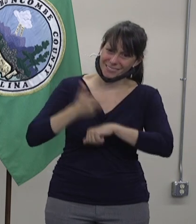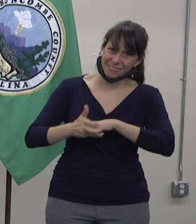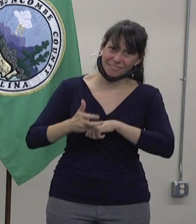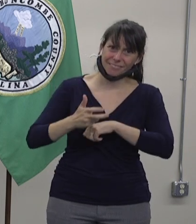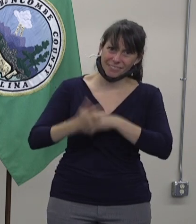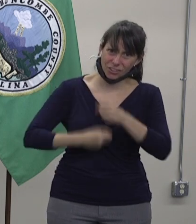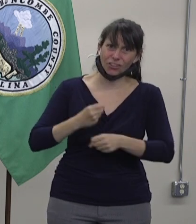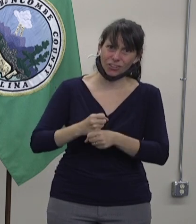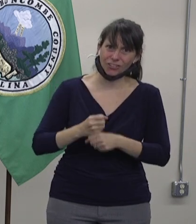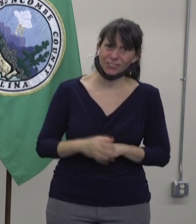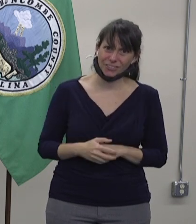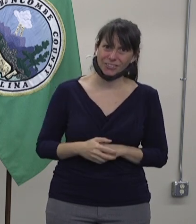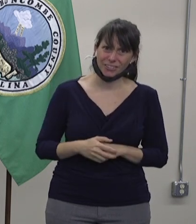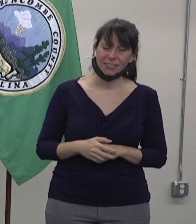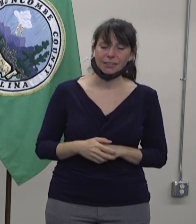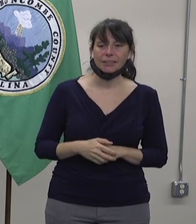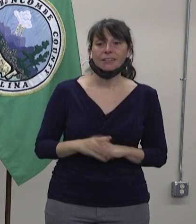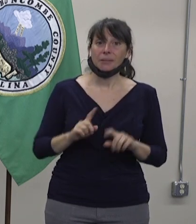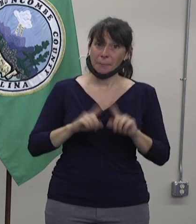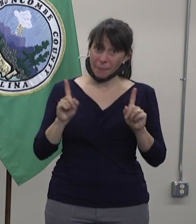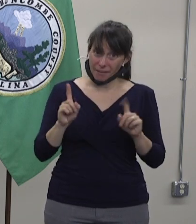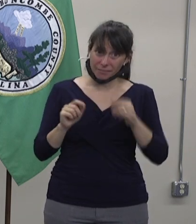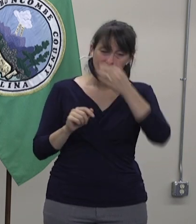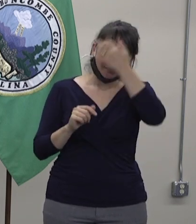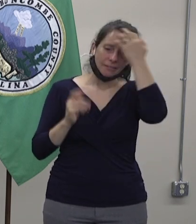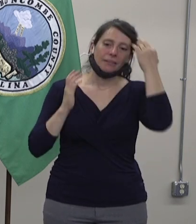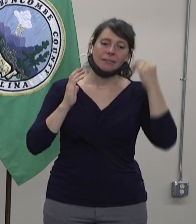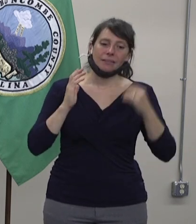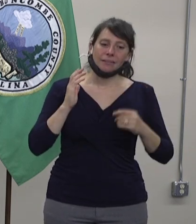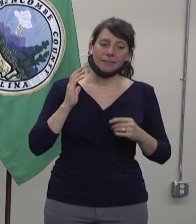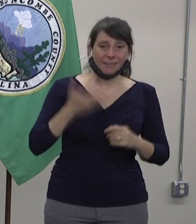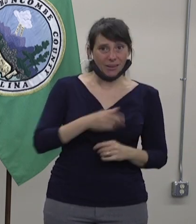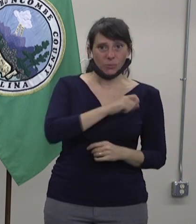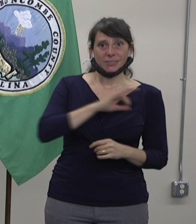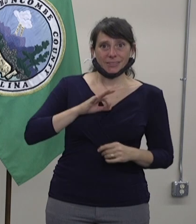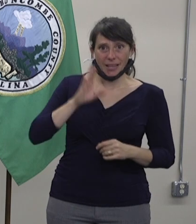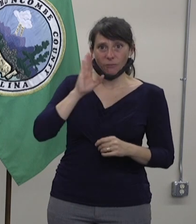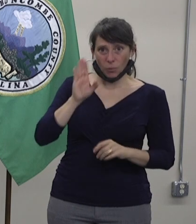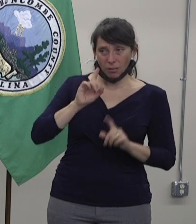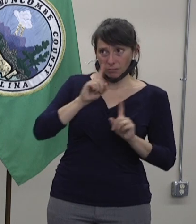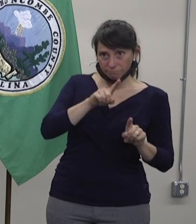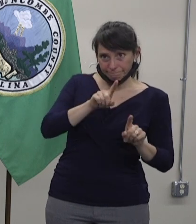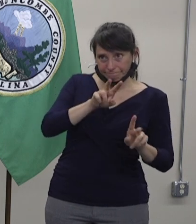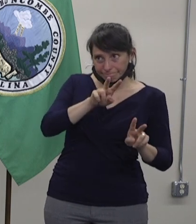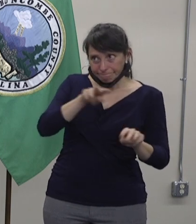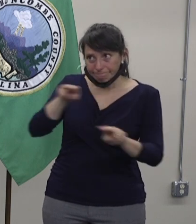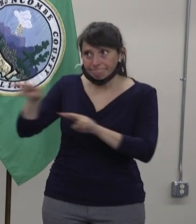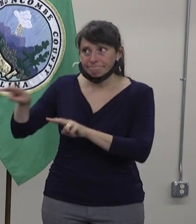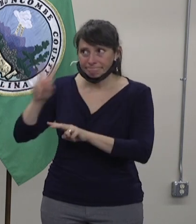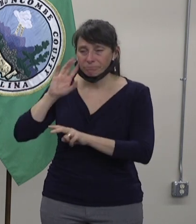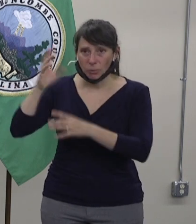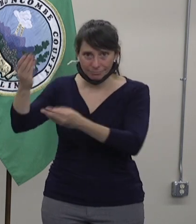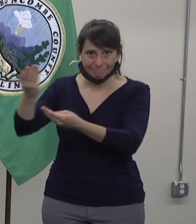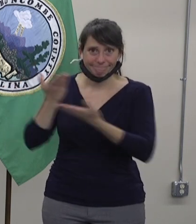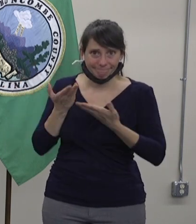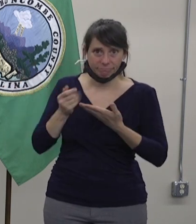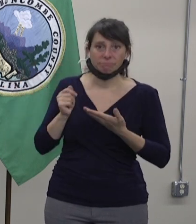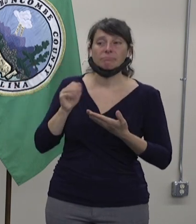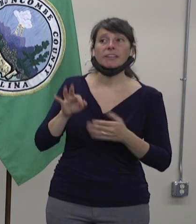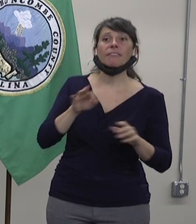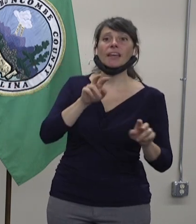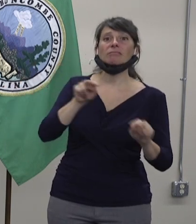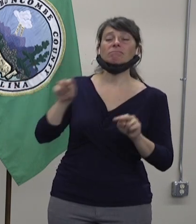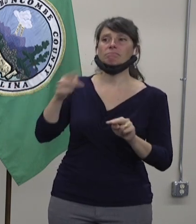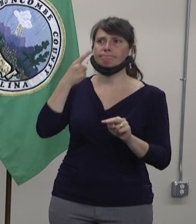However, our public health staff will report back next week. If there is widespread disregard for the public